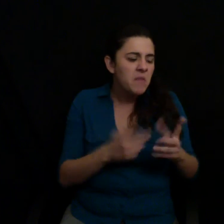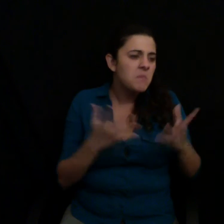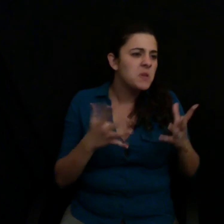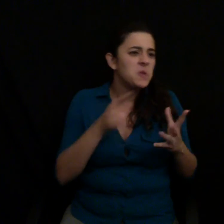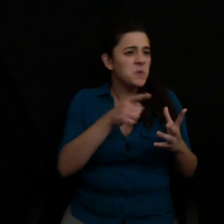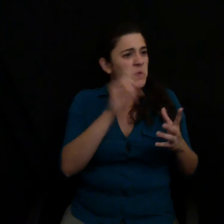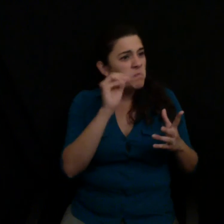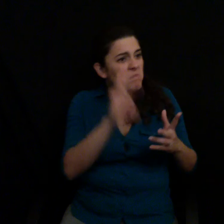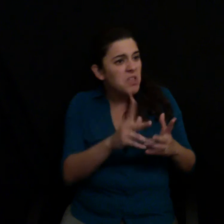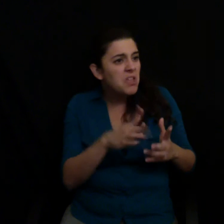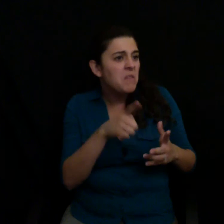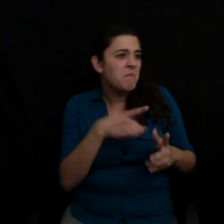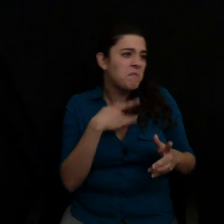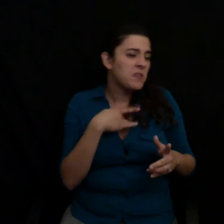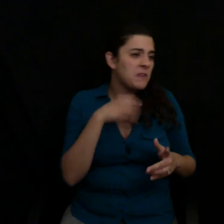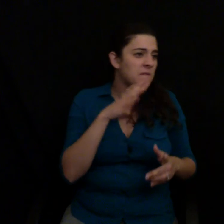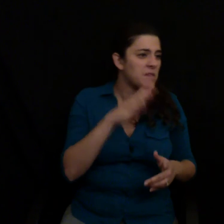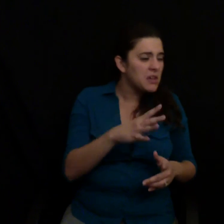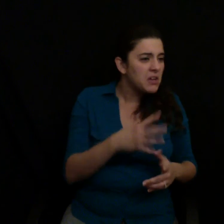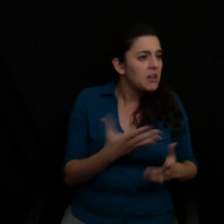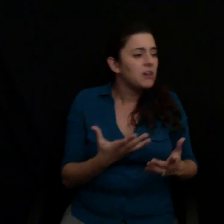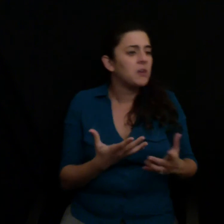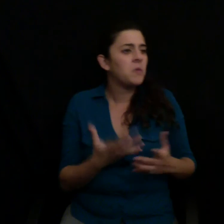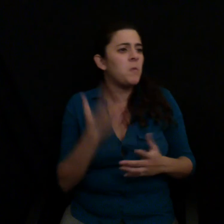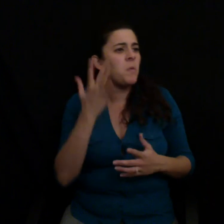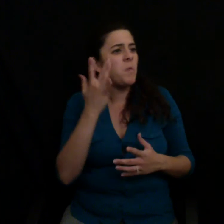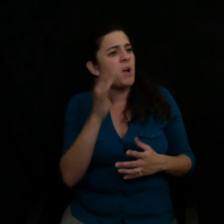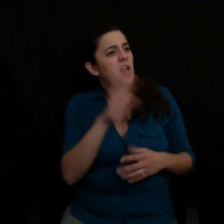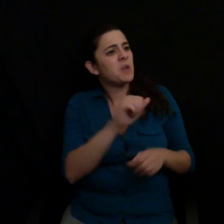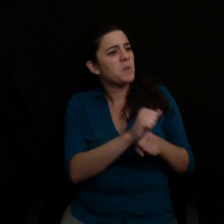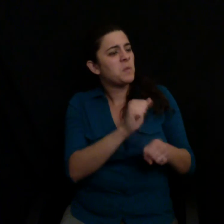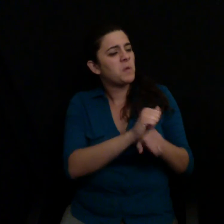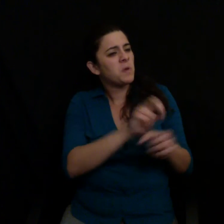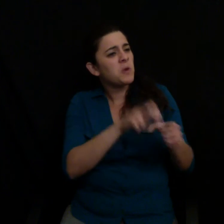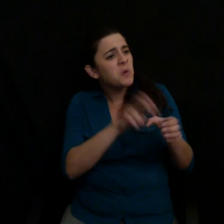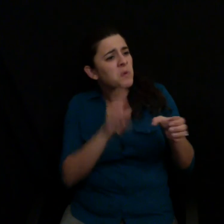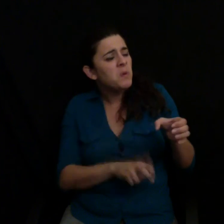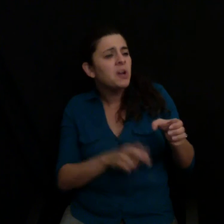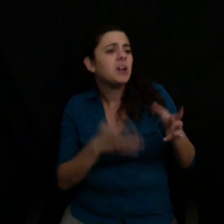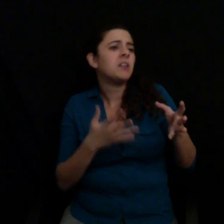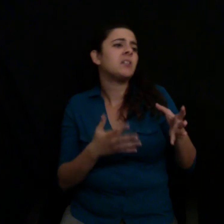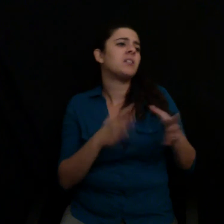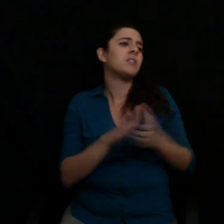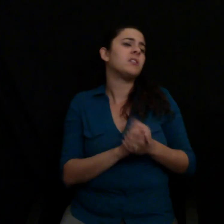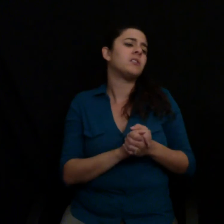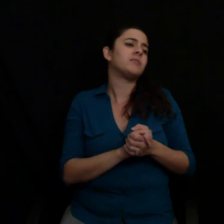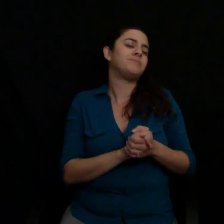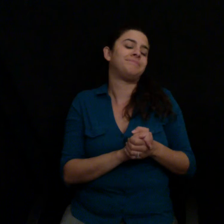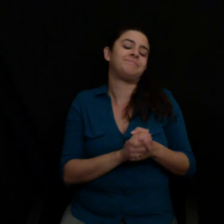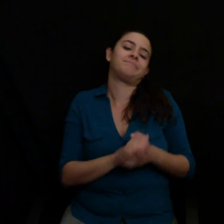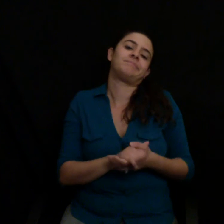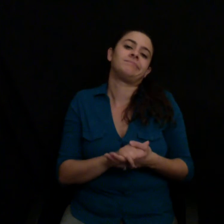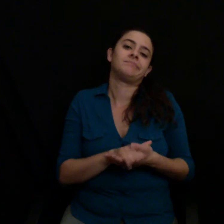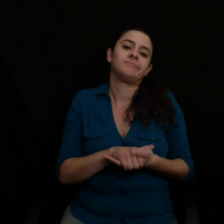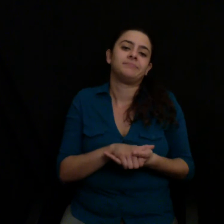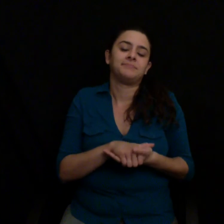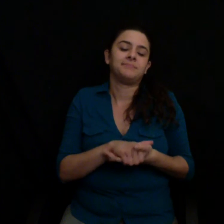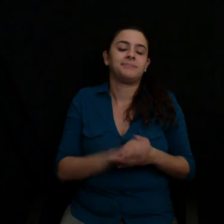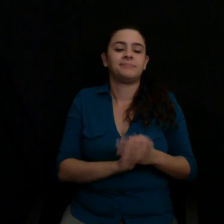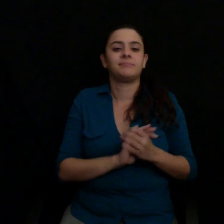okay? And why'd you quit your job? And then like a few days ago,